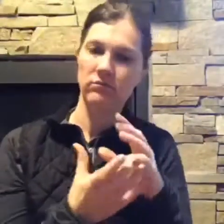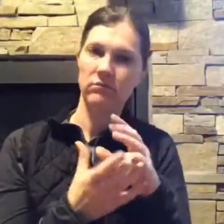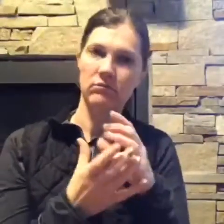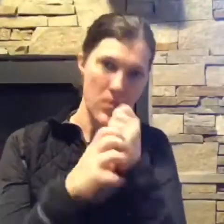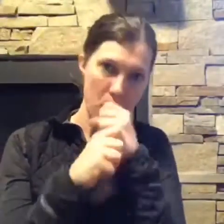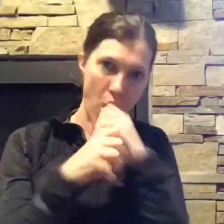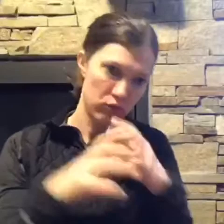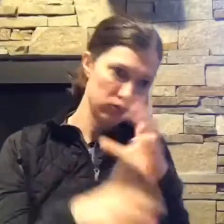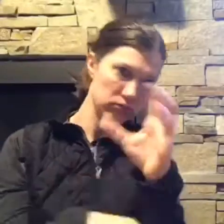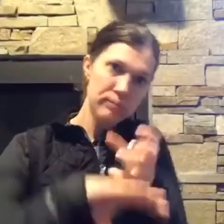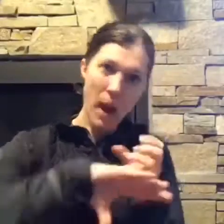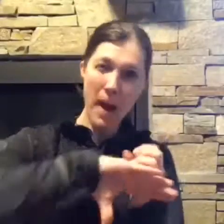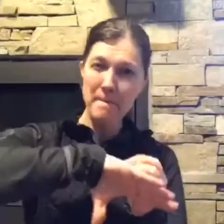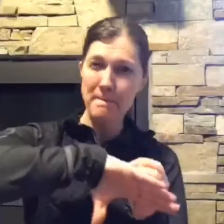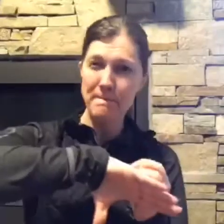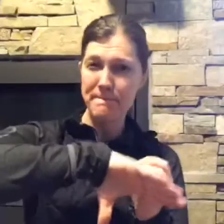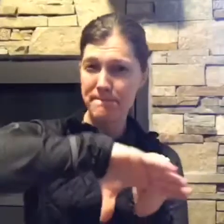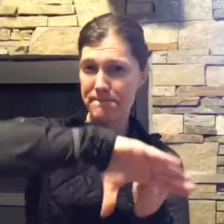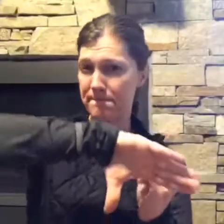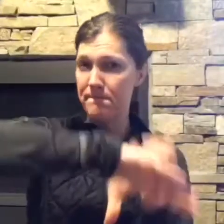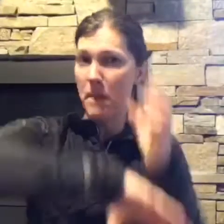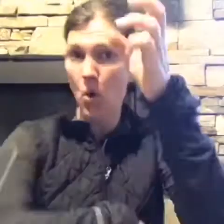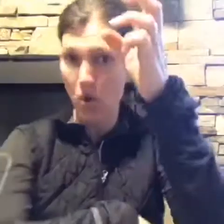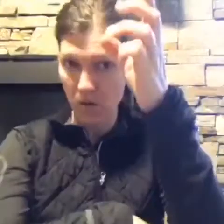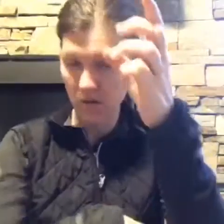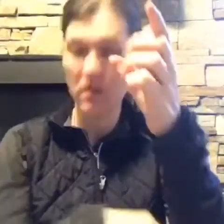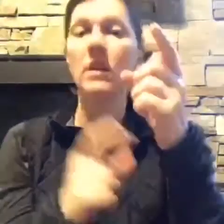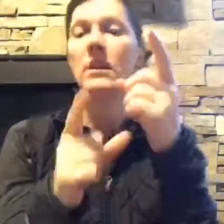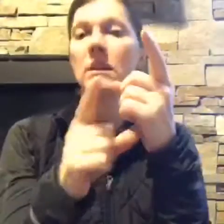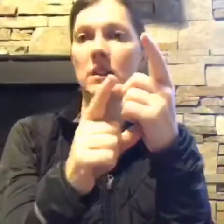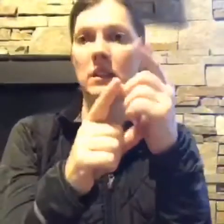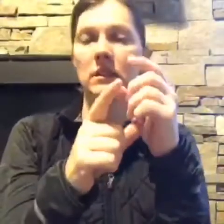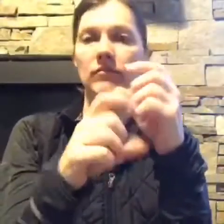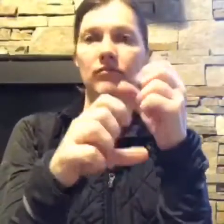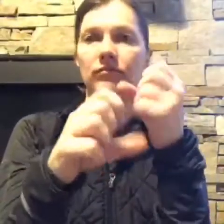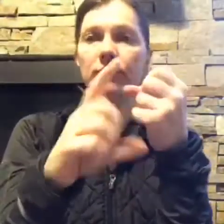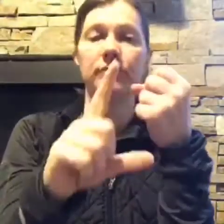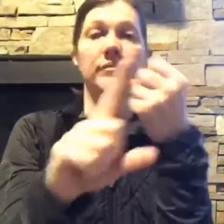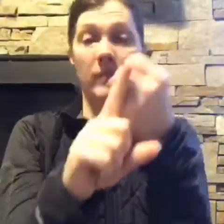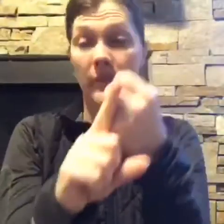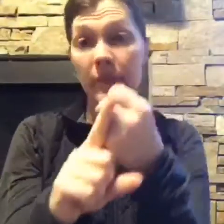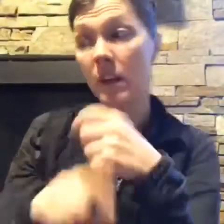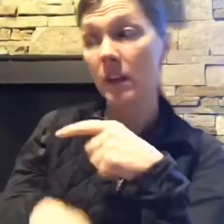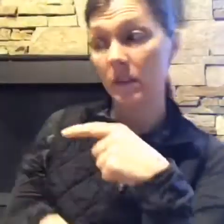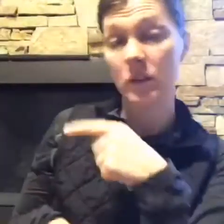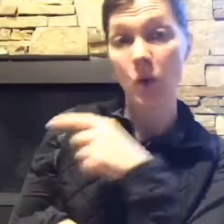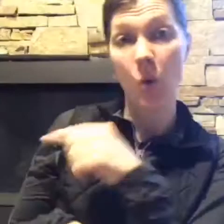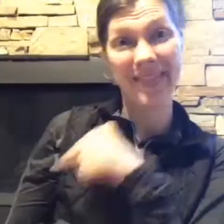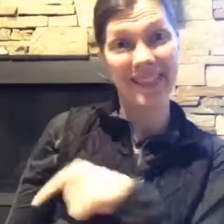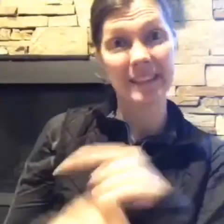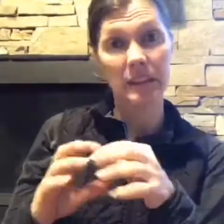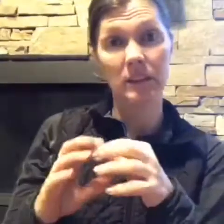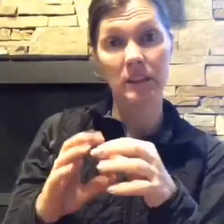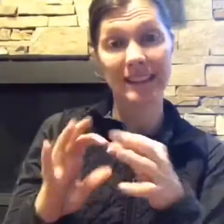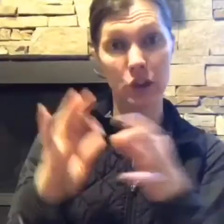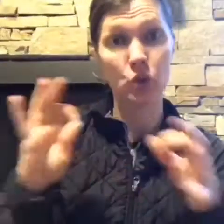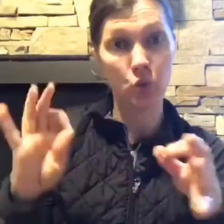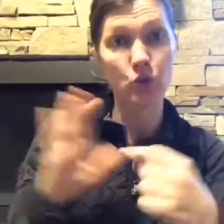t looks like it's, again, some equation here that's definitely in standard form. This equation represents the height.